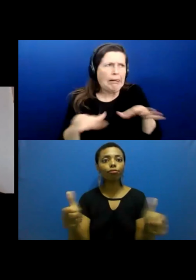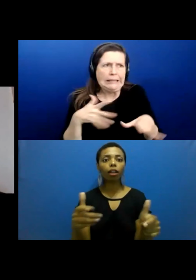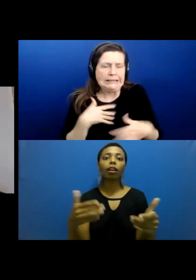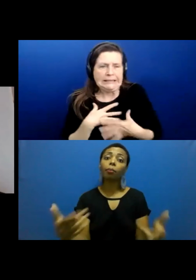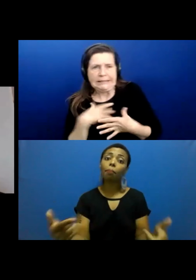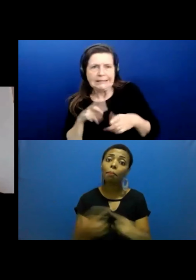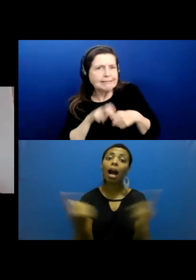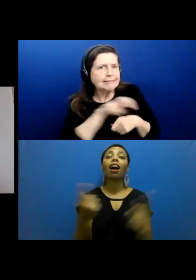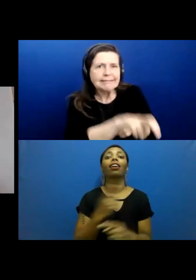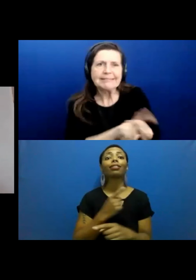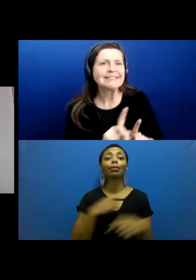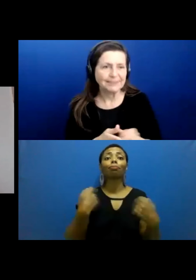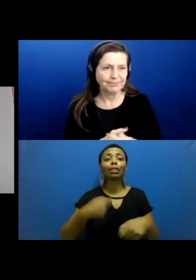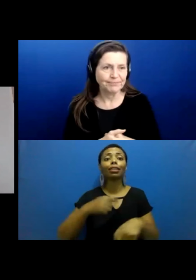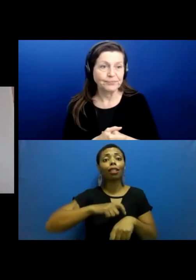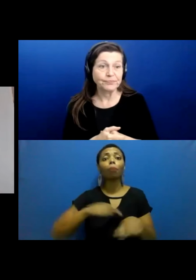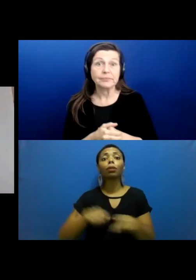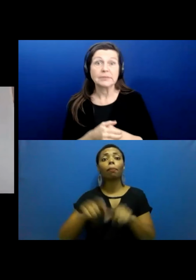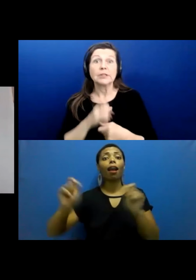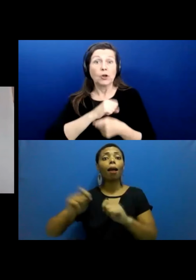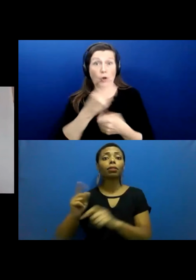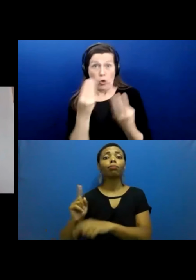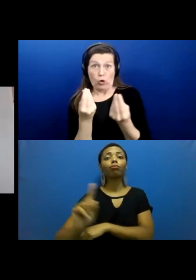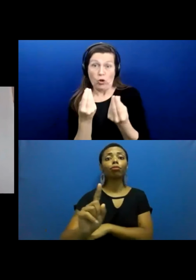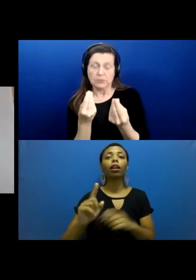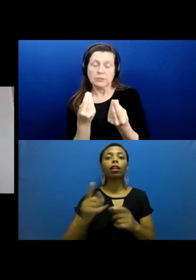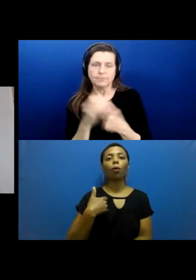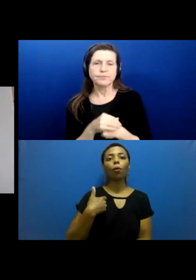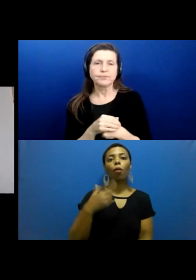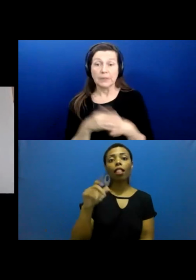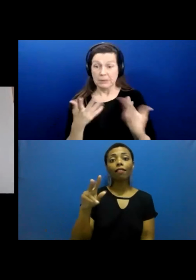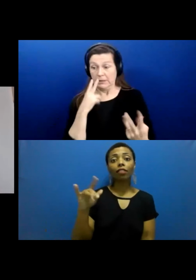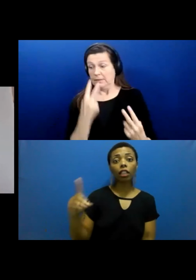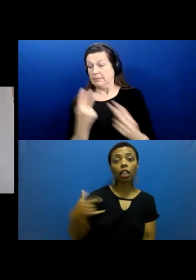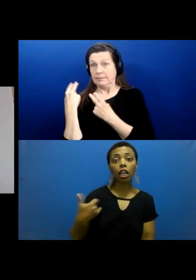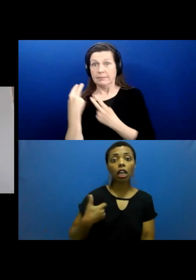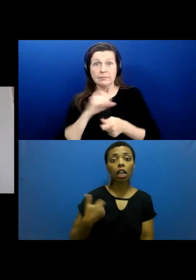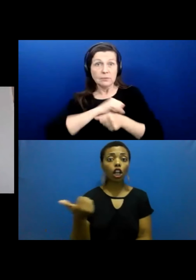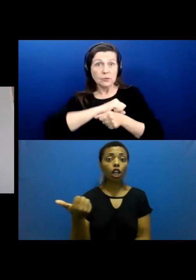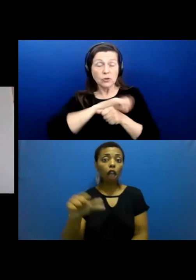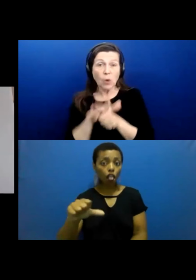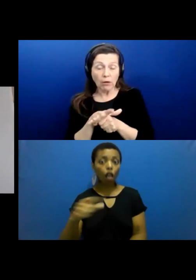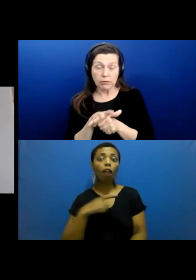However, COVID-19 has made networking easier, and the virtual world has opened up doors to many